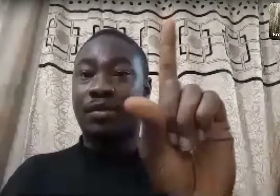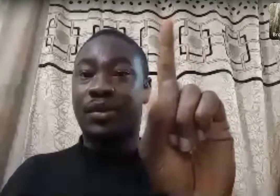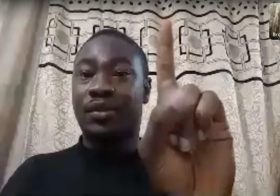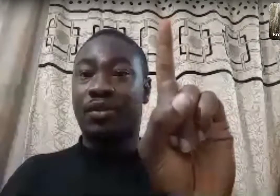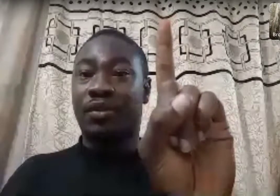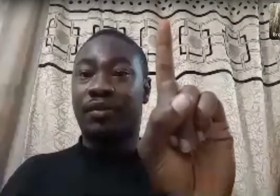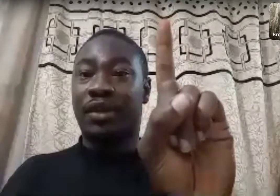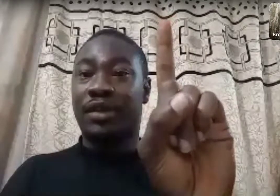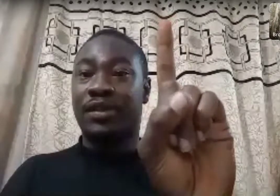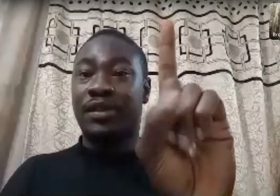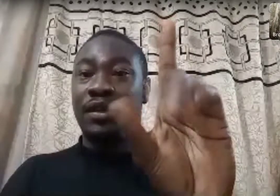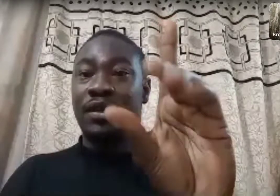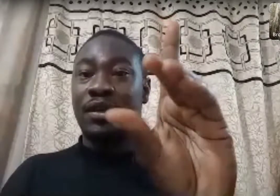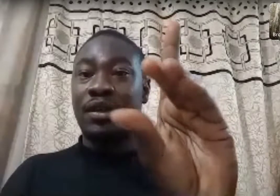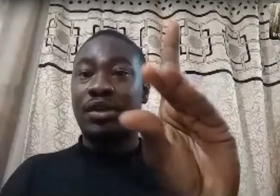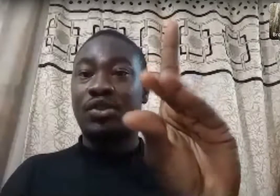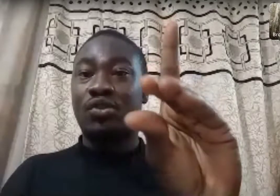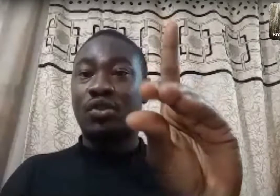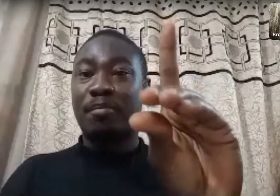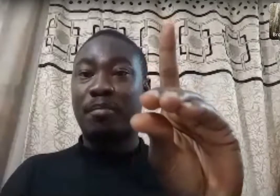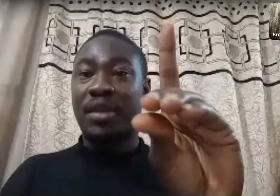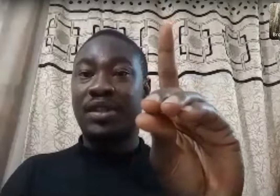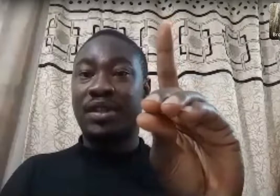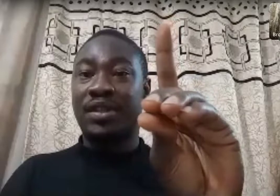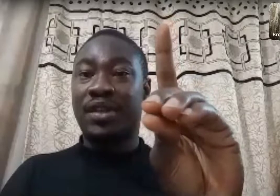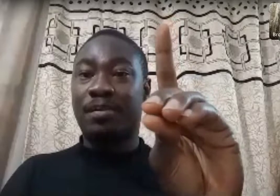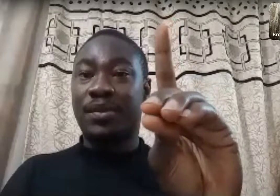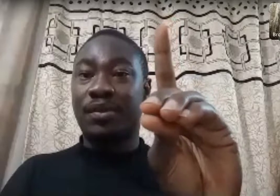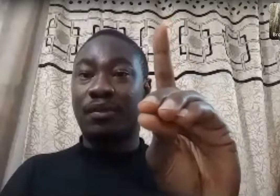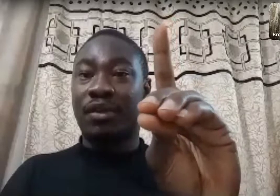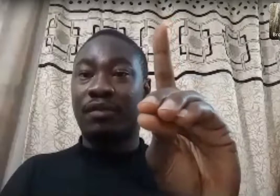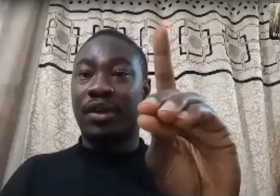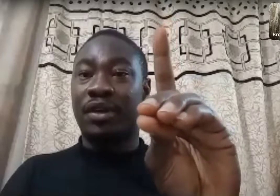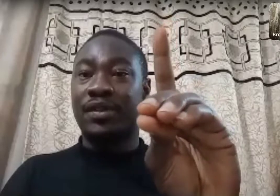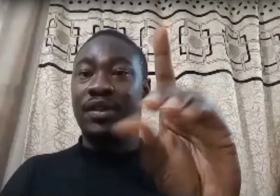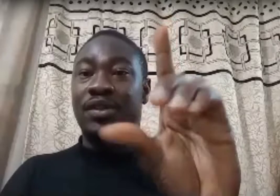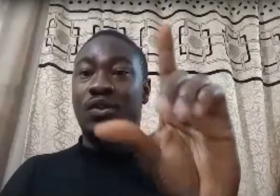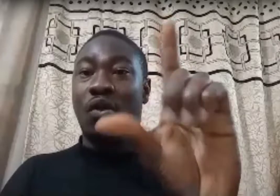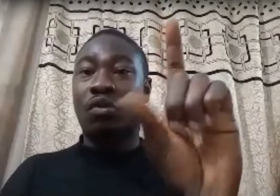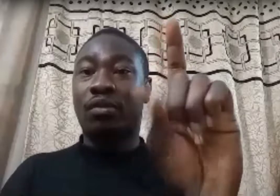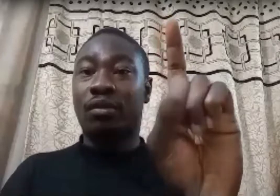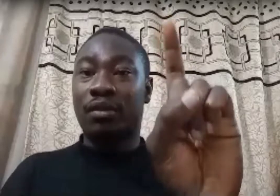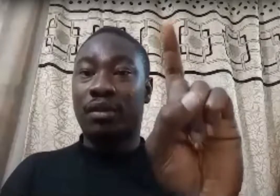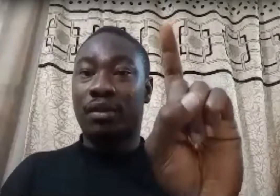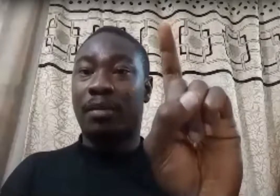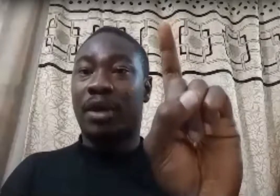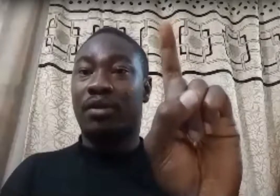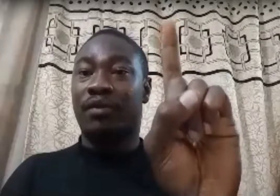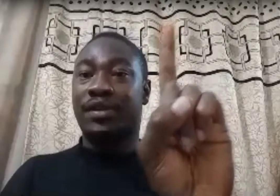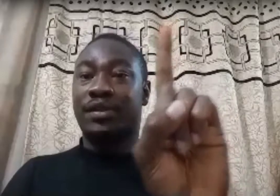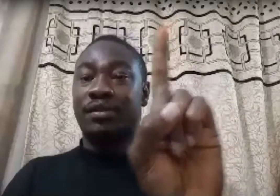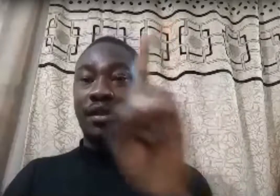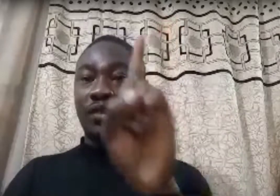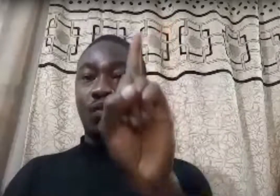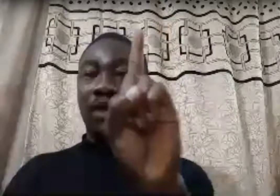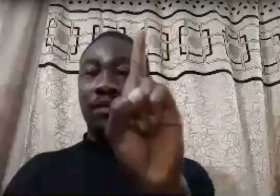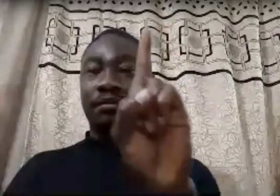fingers. It's not meeting the tips of other fingers. It's on the back of it. This one. So let's